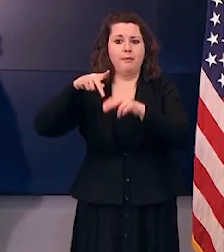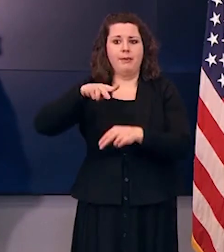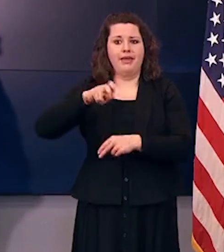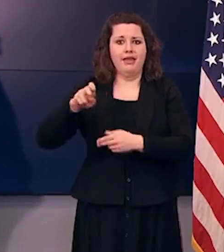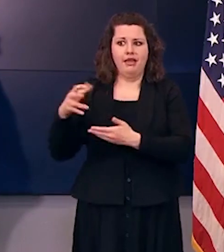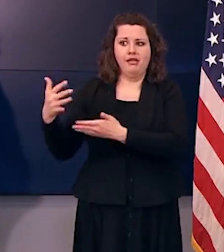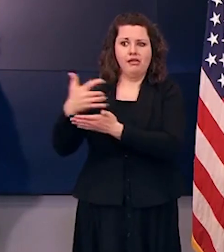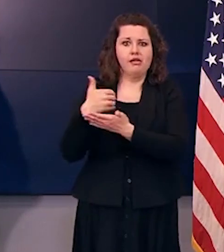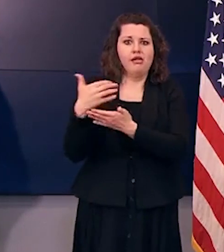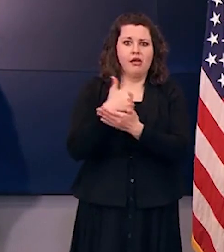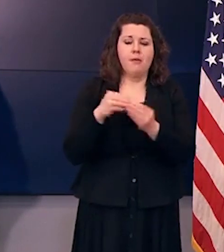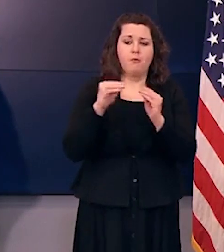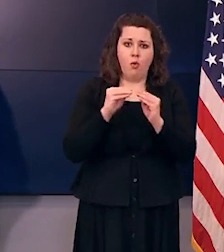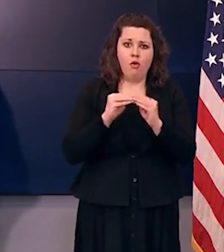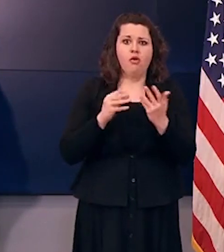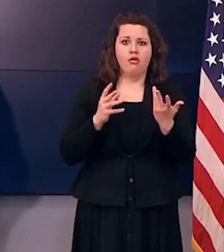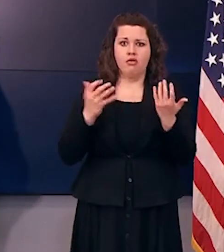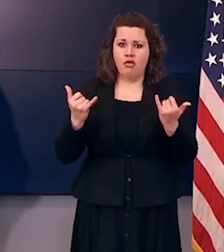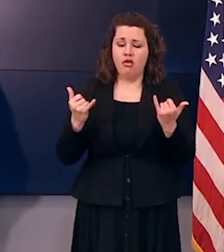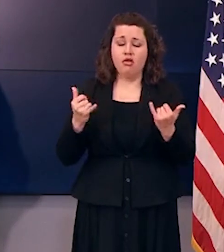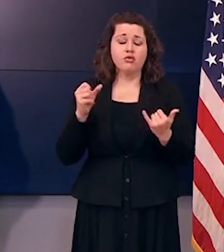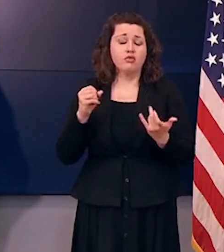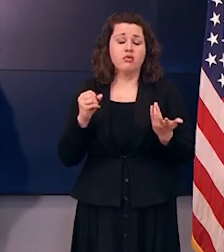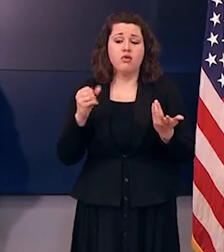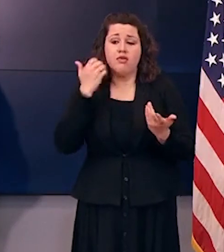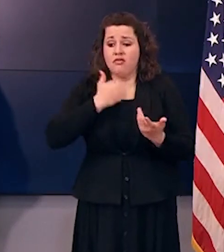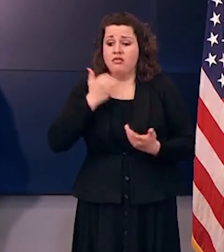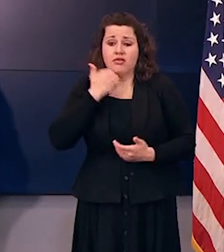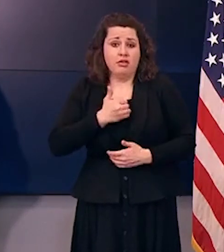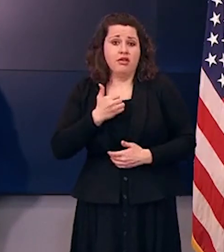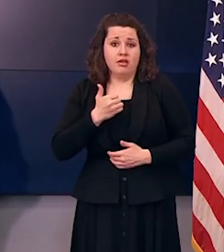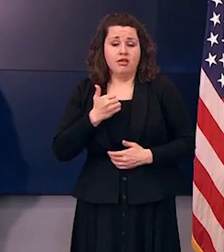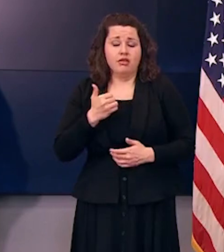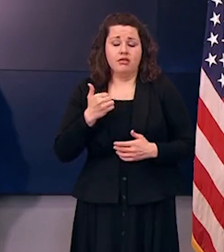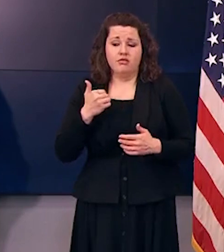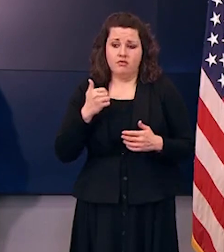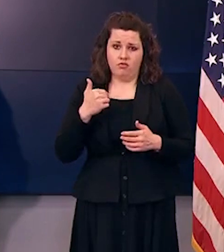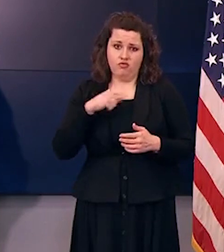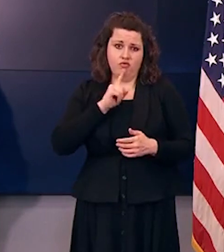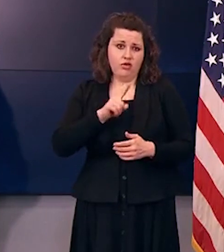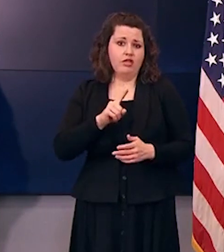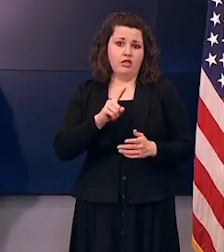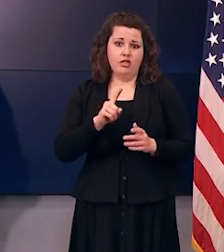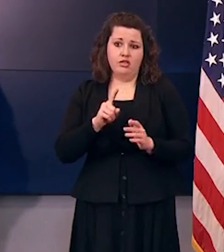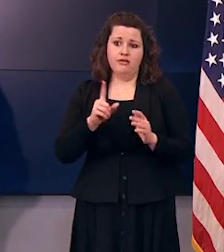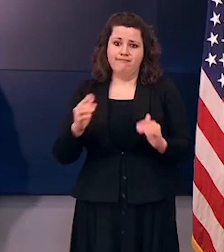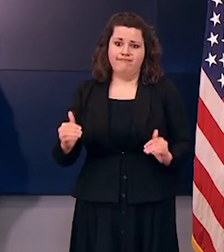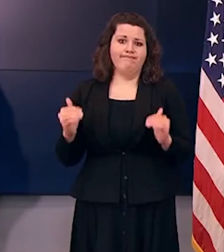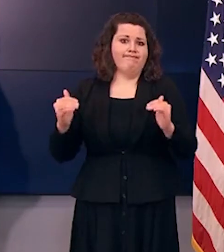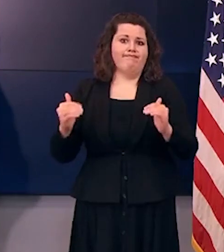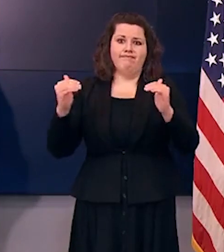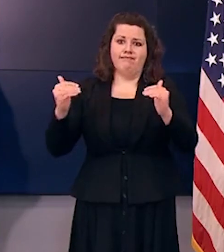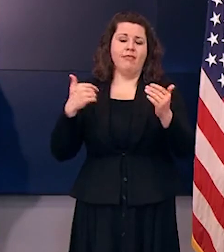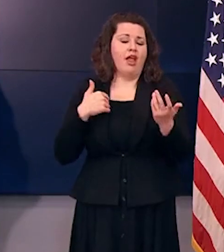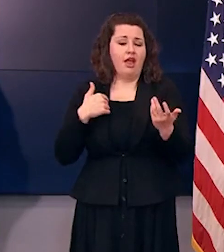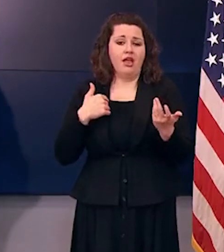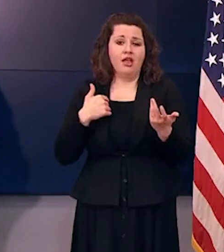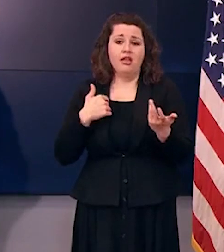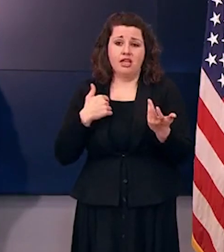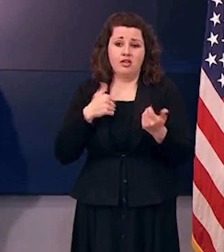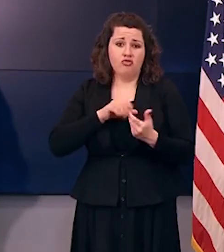seeing more and more of that come online, and so every day we're making significant advances, I believe, in